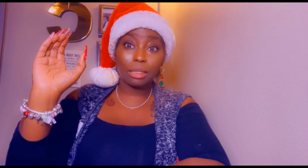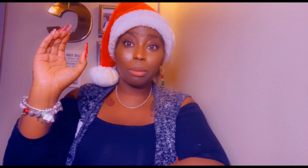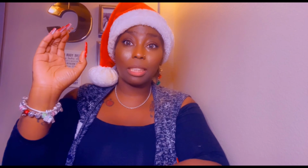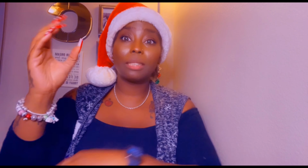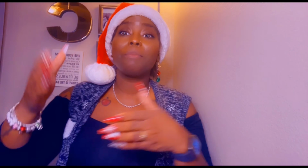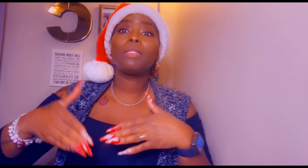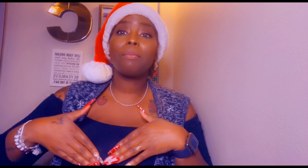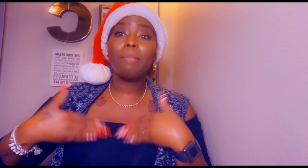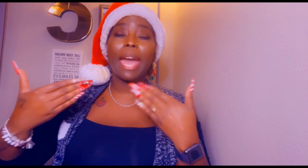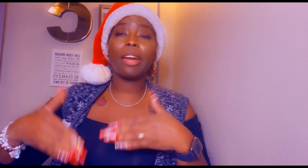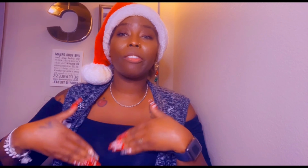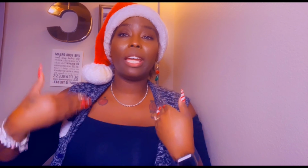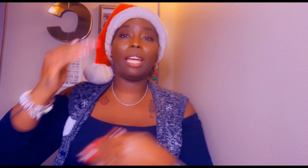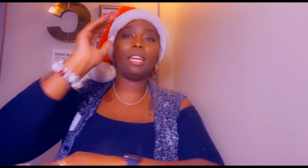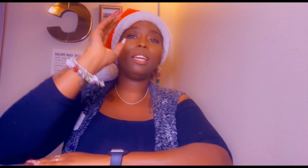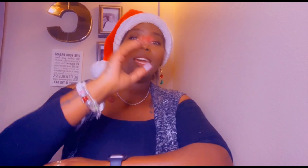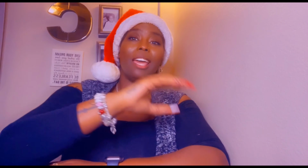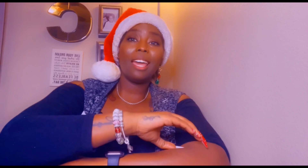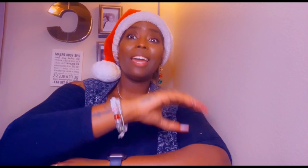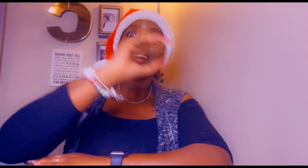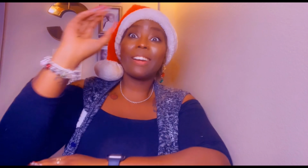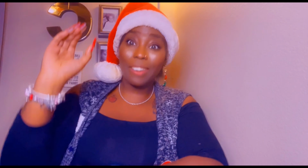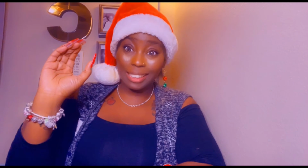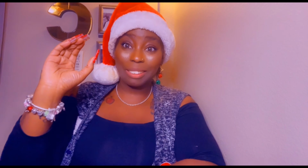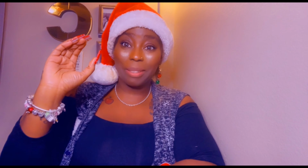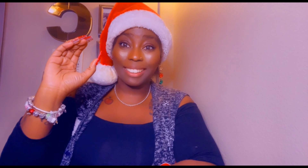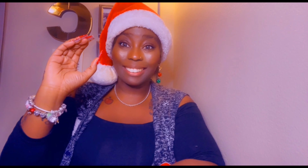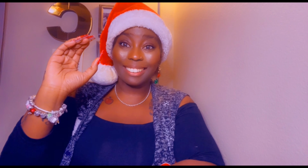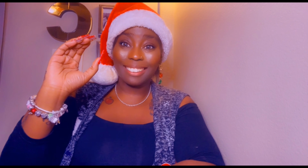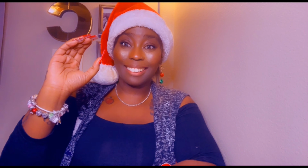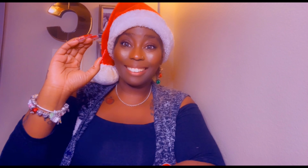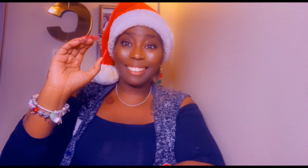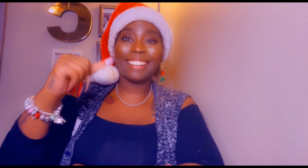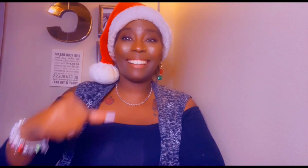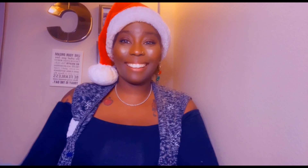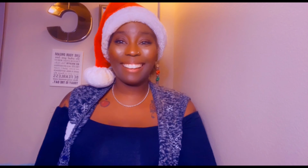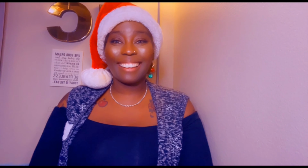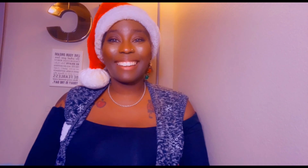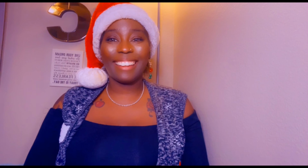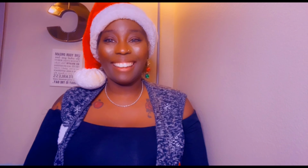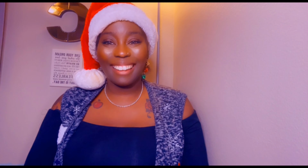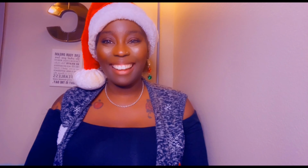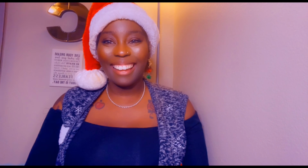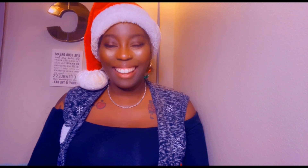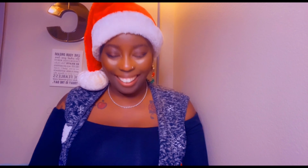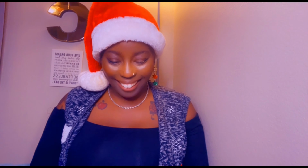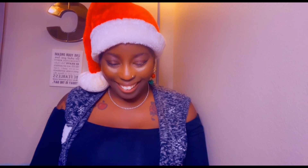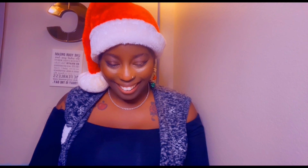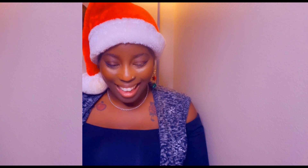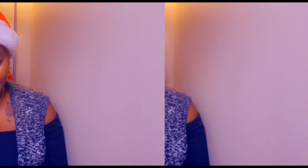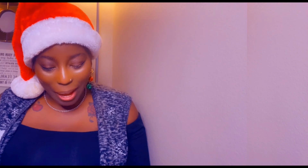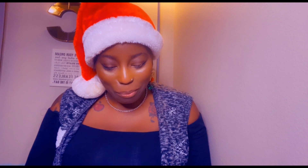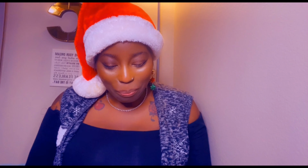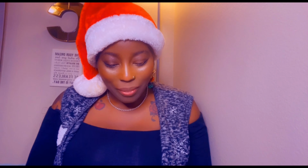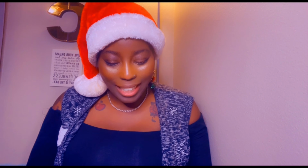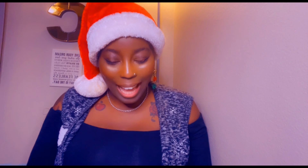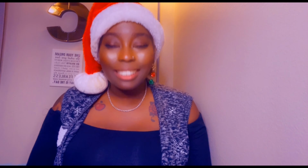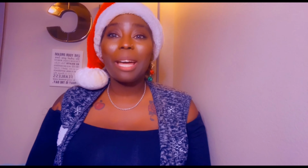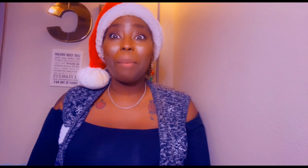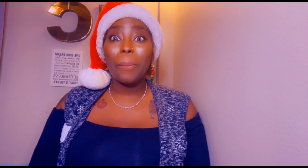Christmas. Merry Christmas. Good. Alright, next up, I'm going